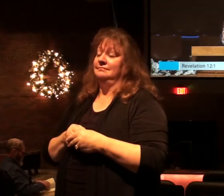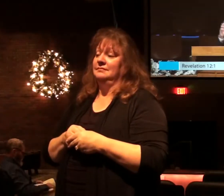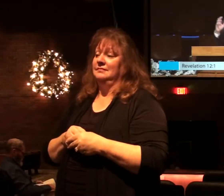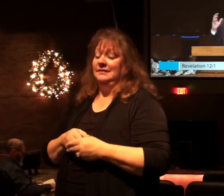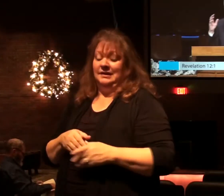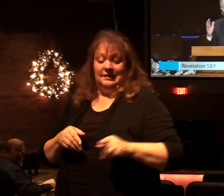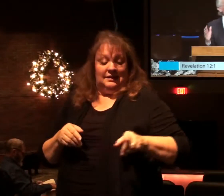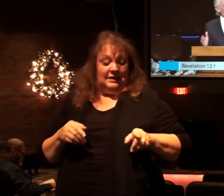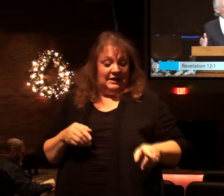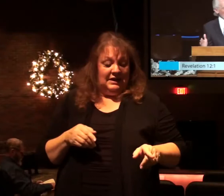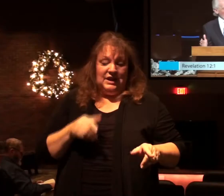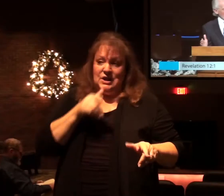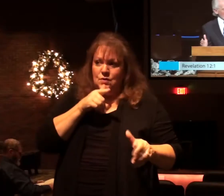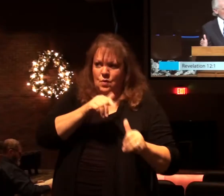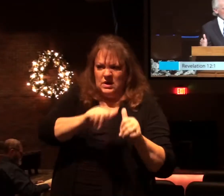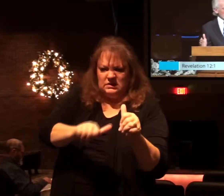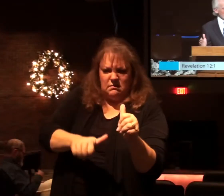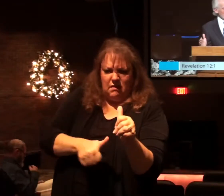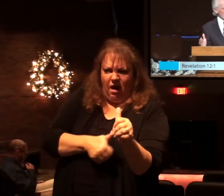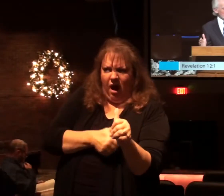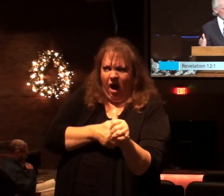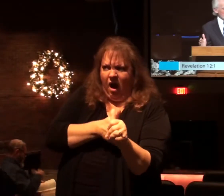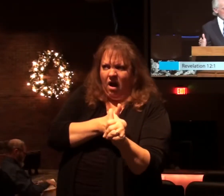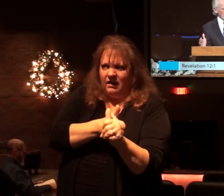The one who is behind